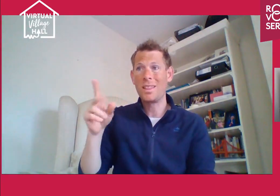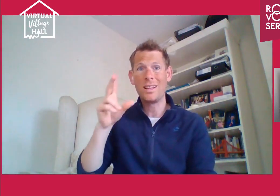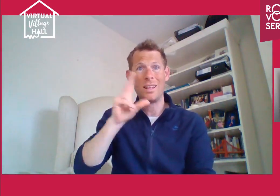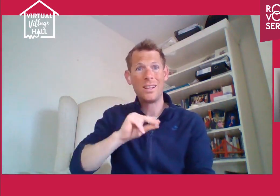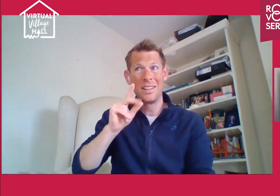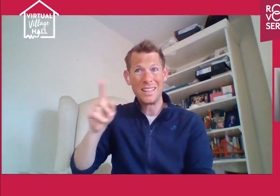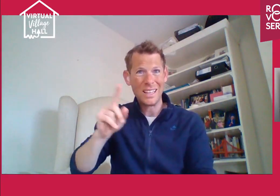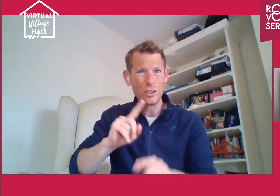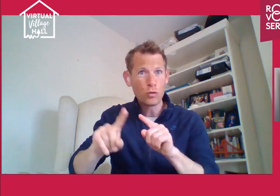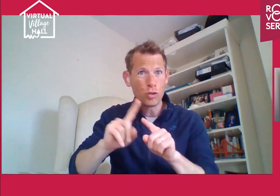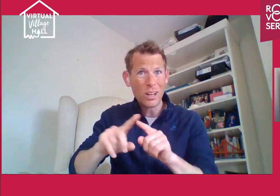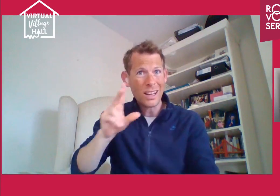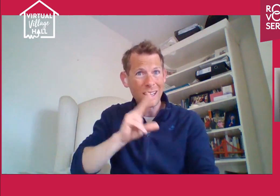speech.